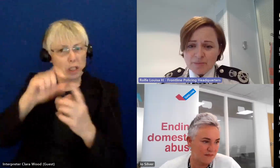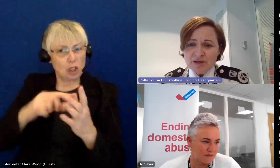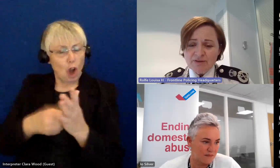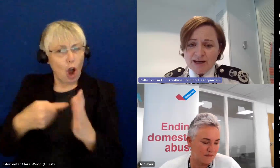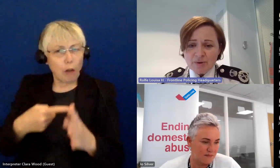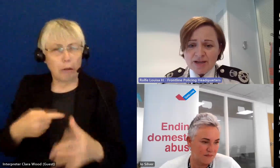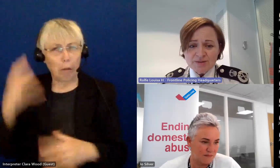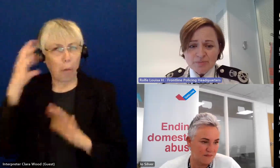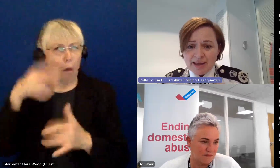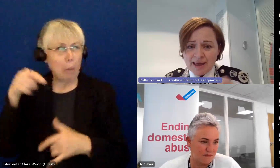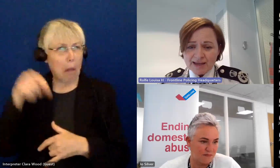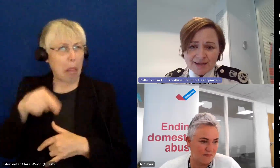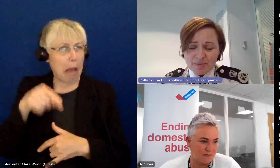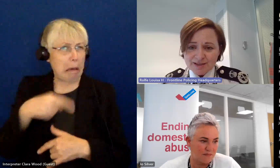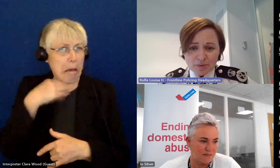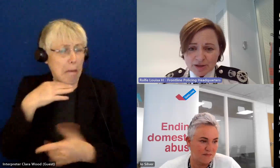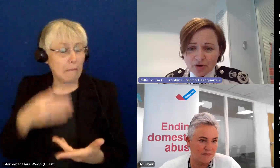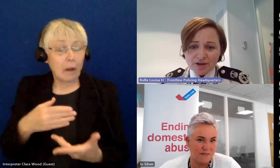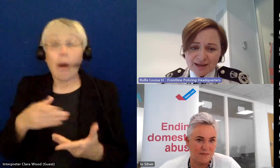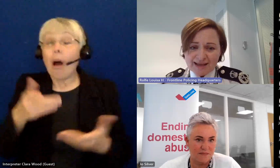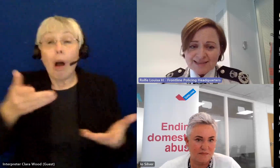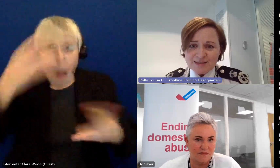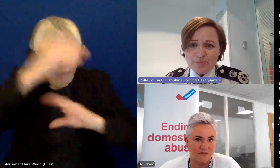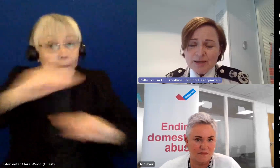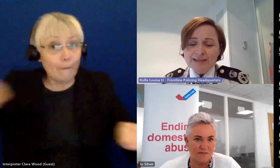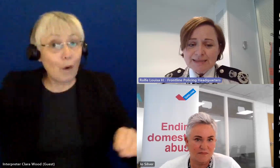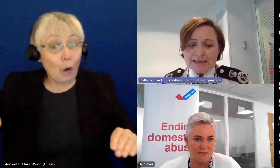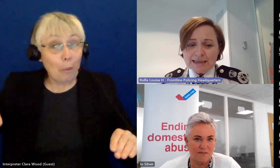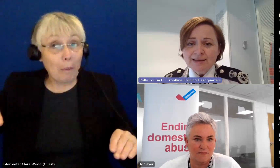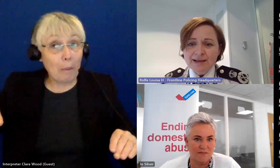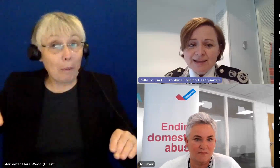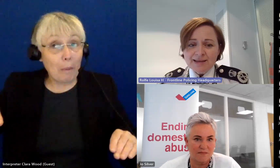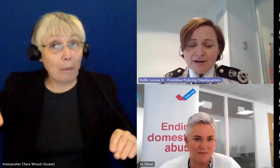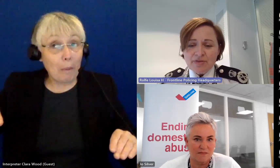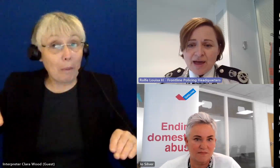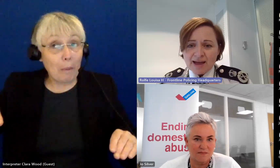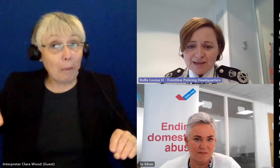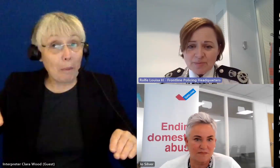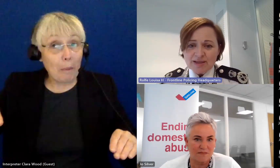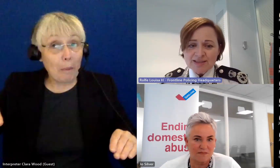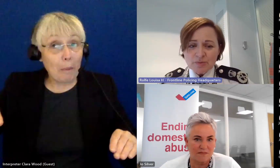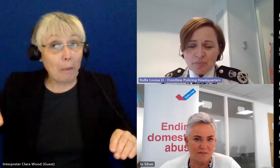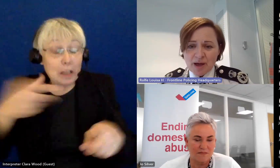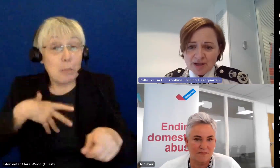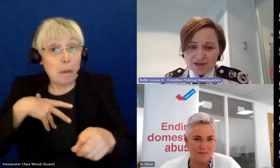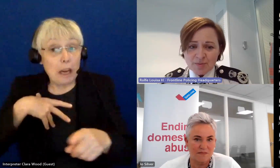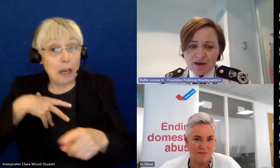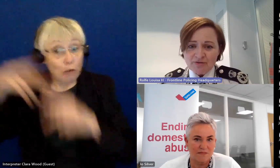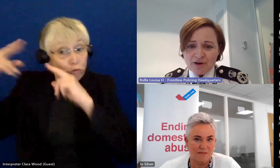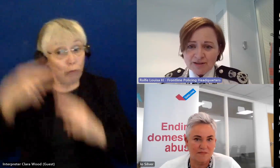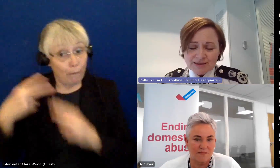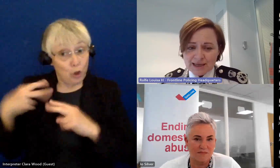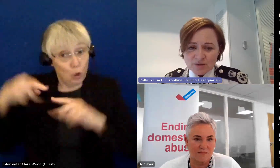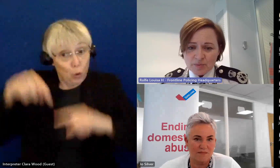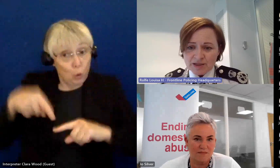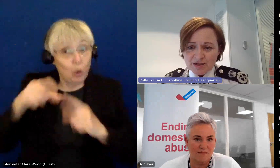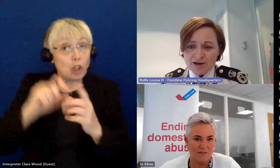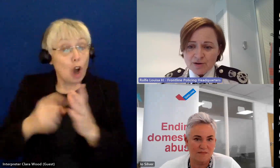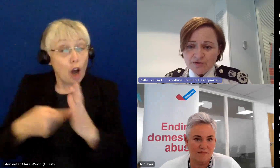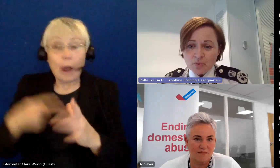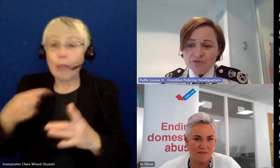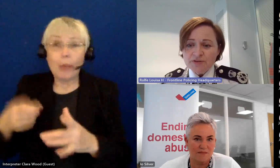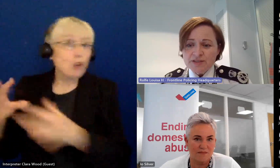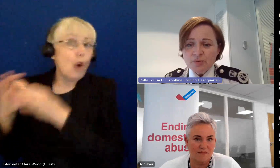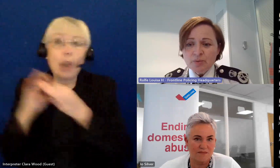rigorous academic evaluation by academics who are not connected to policing. You know, they're academics who are passionate about violence against women